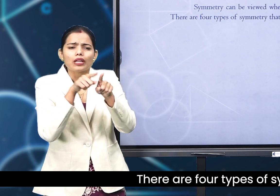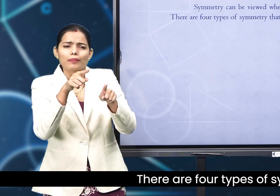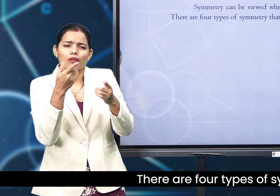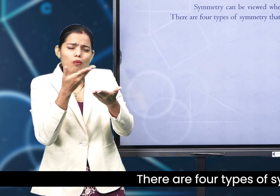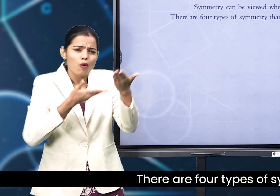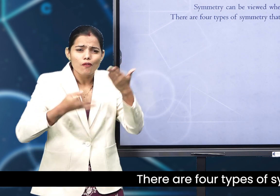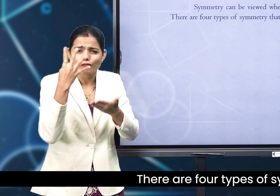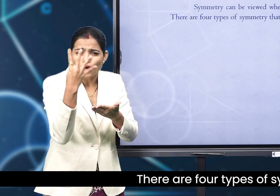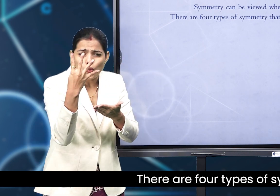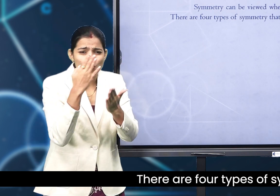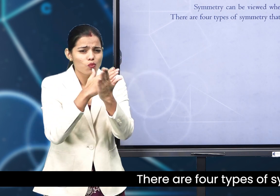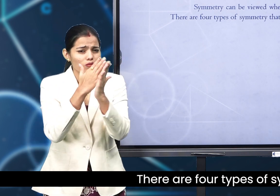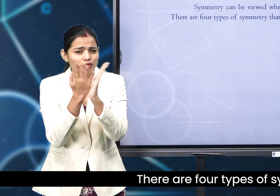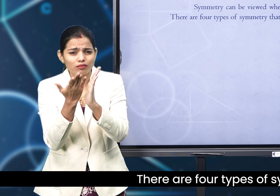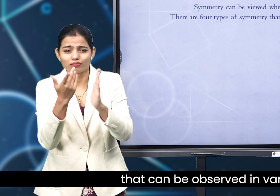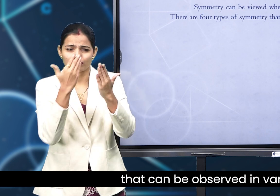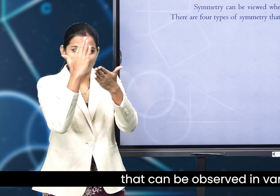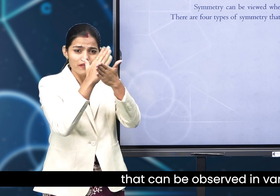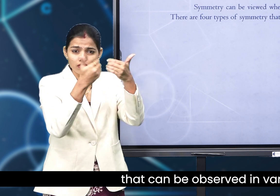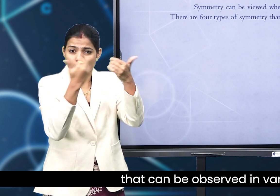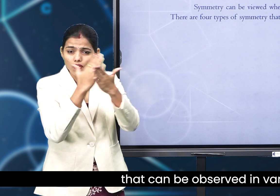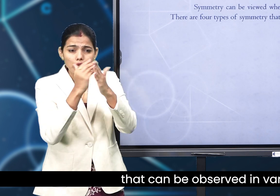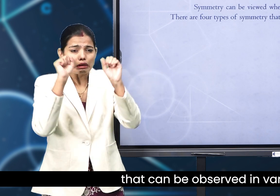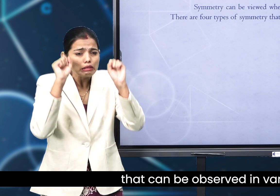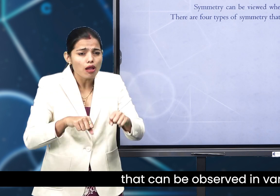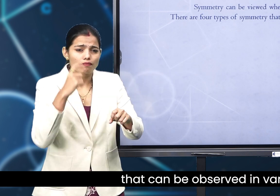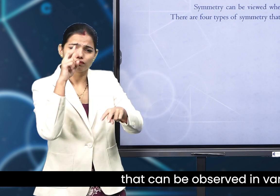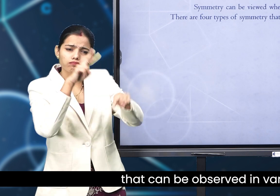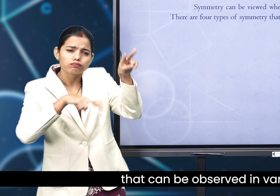There are 4 types of symmetry that can be observed in various cases.